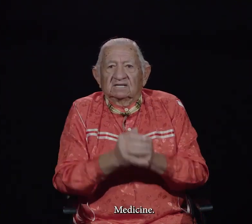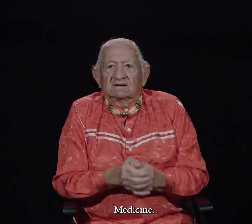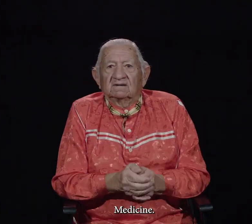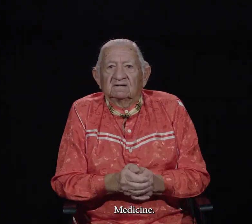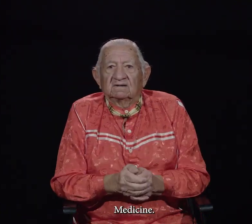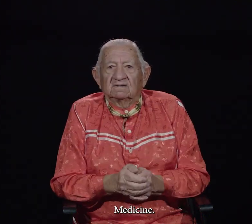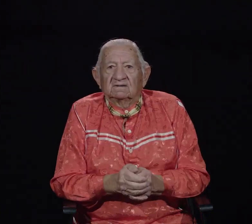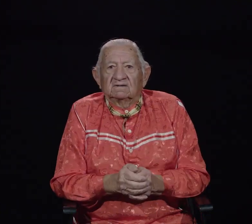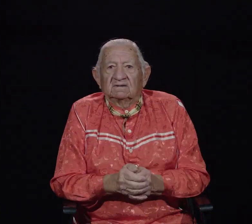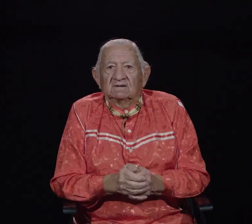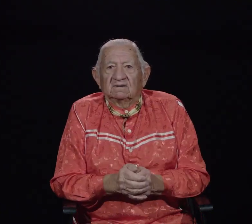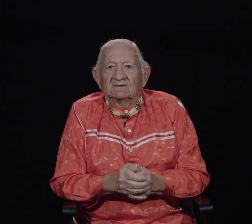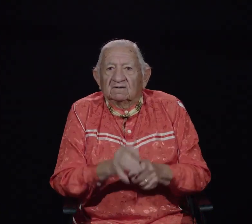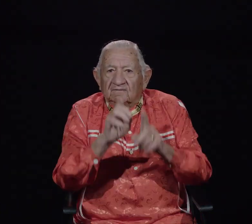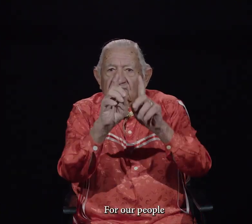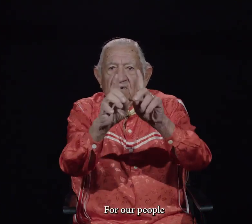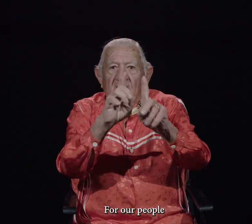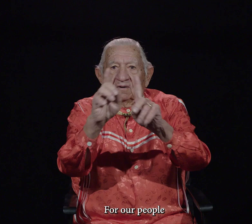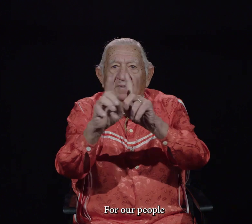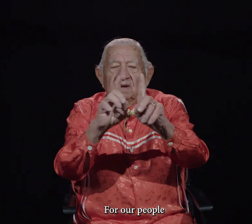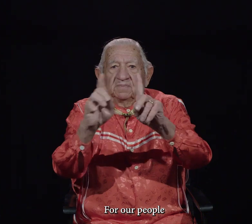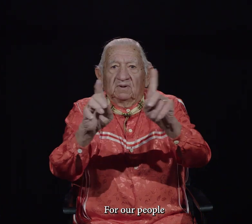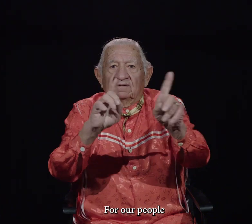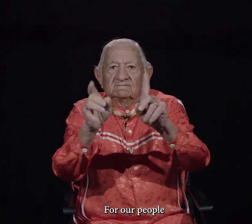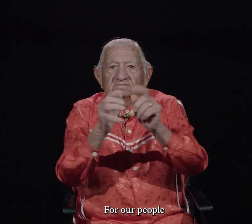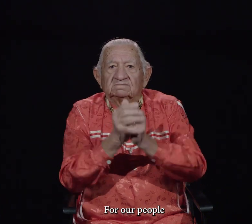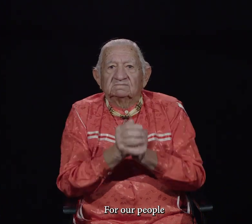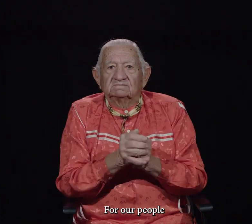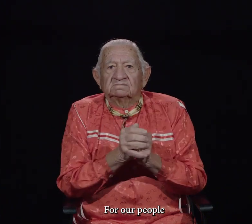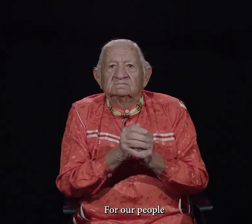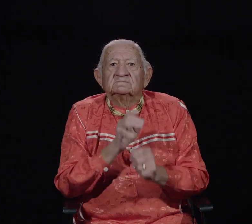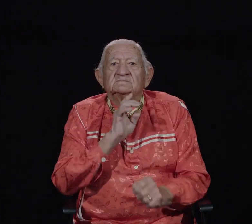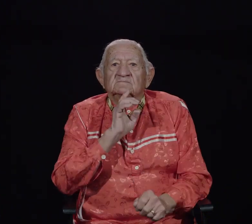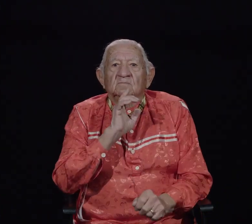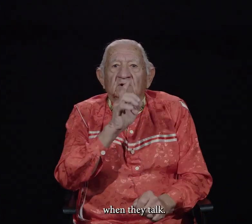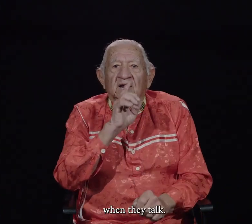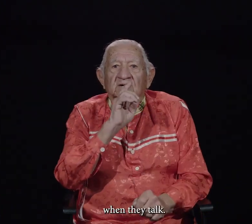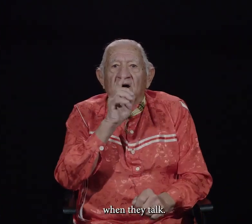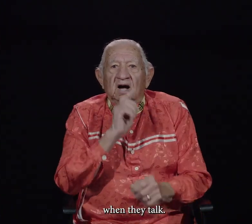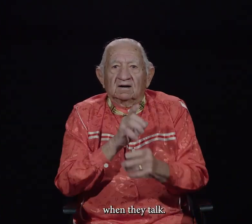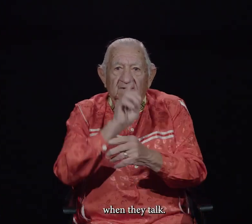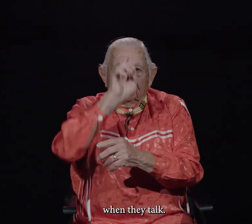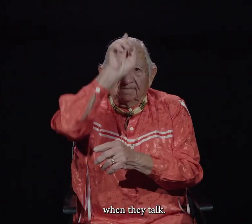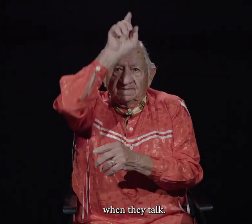medicine for our people when they talk,